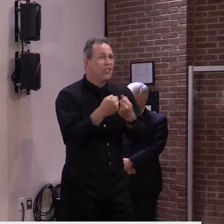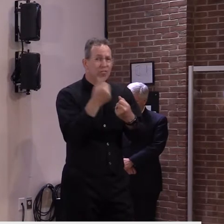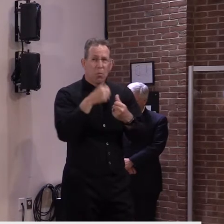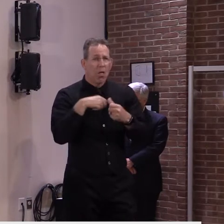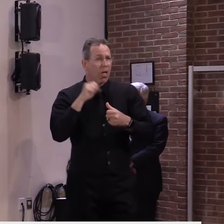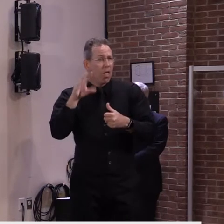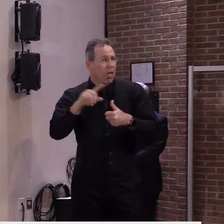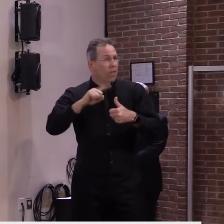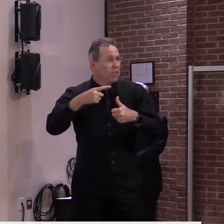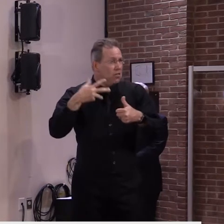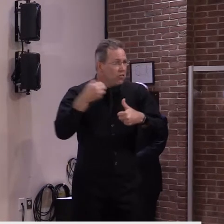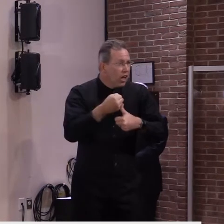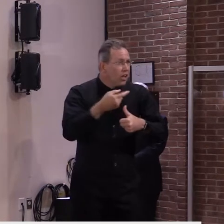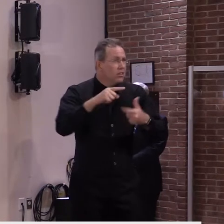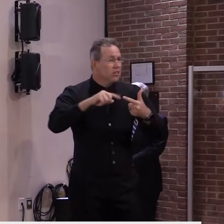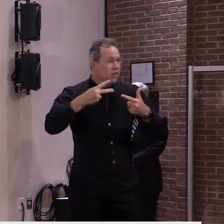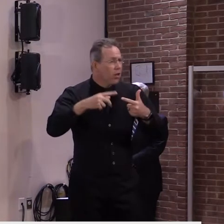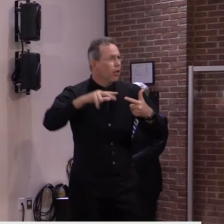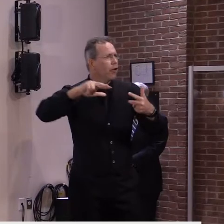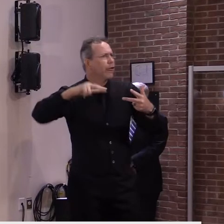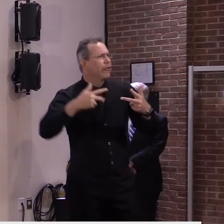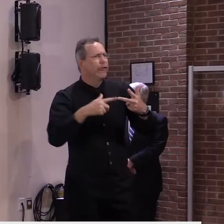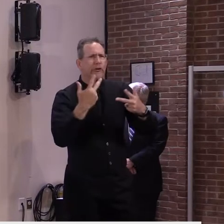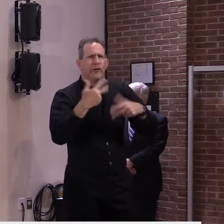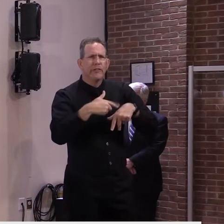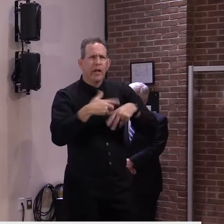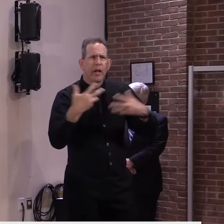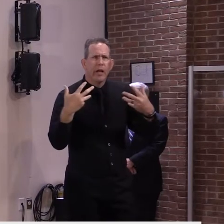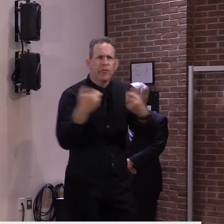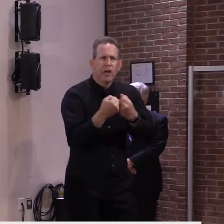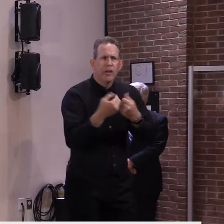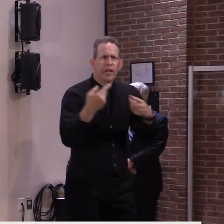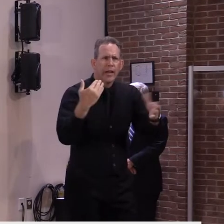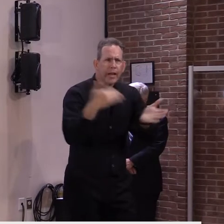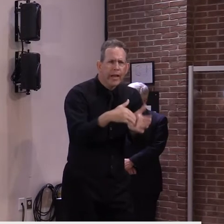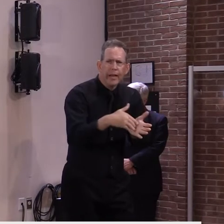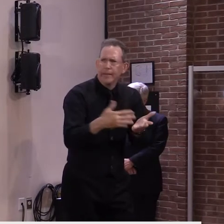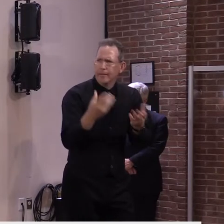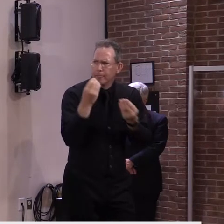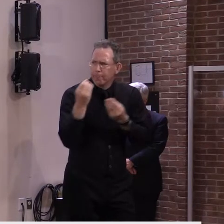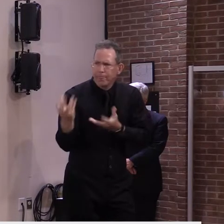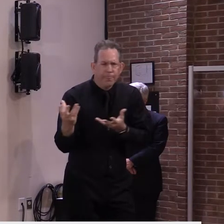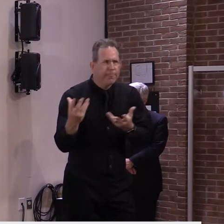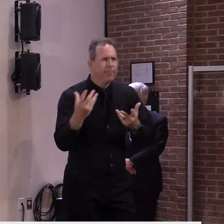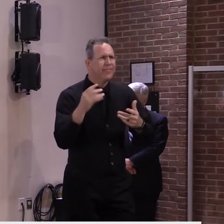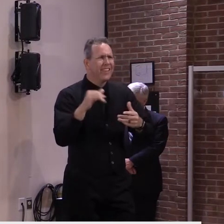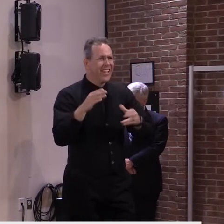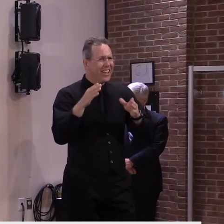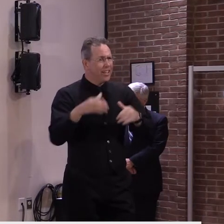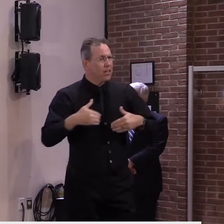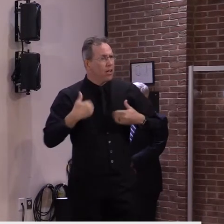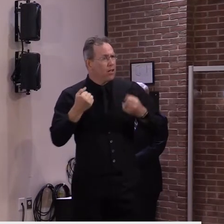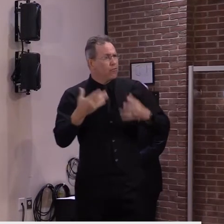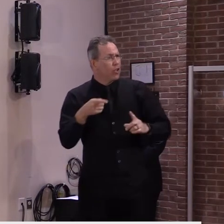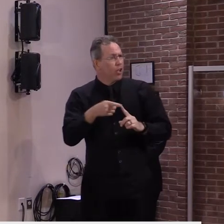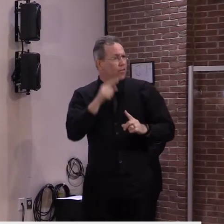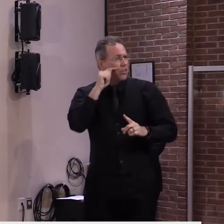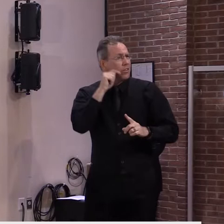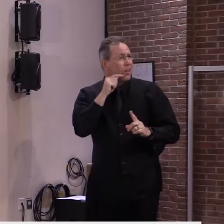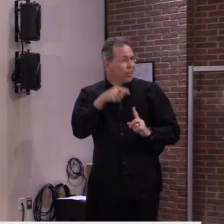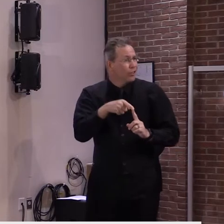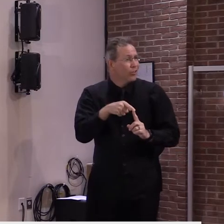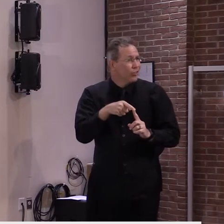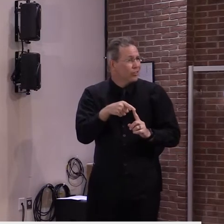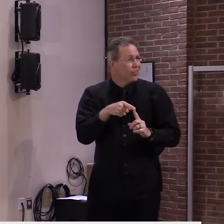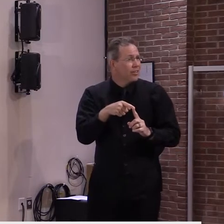and passengers killed and everything. S-107, which would increase the age of youthful offenders